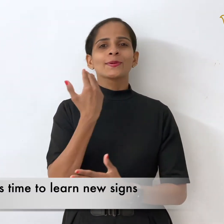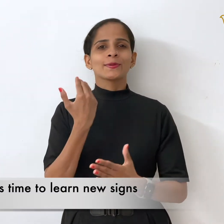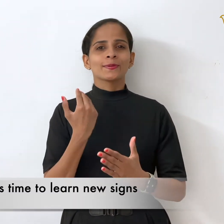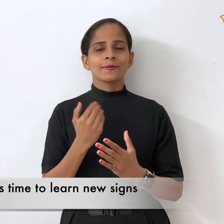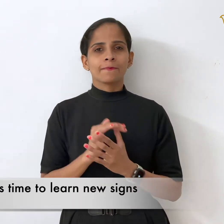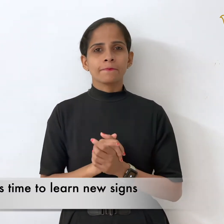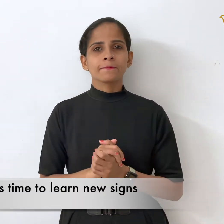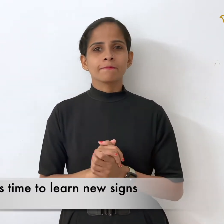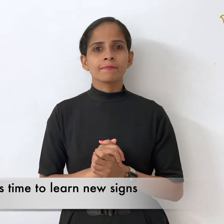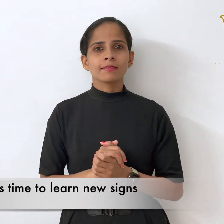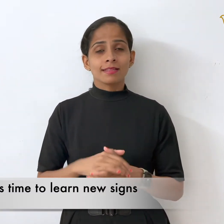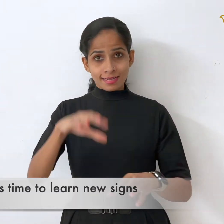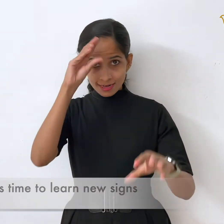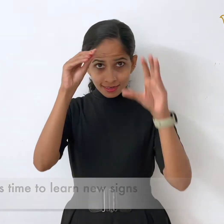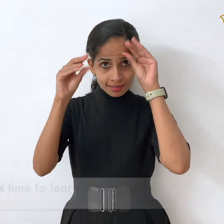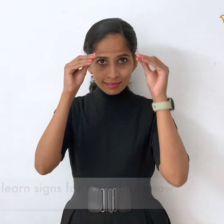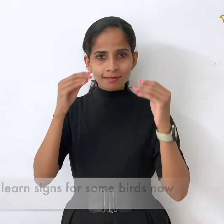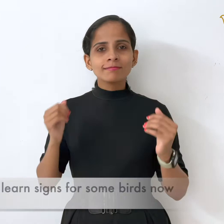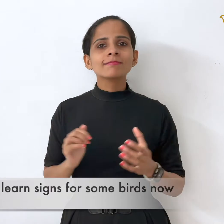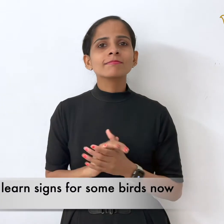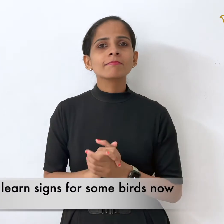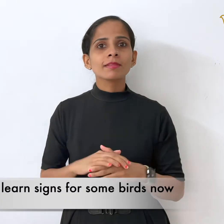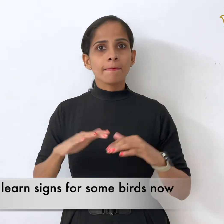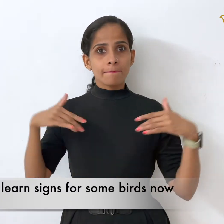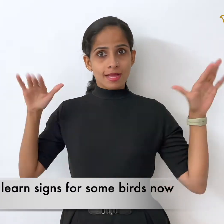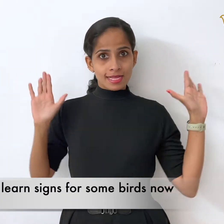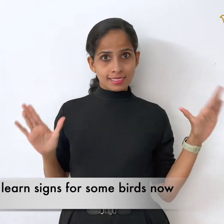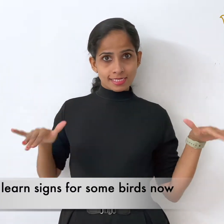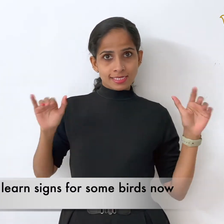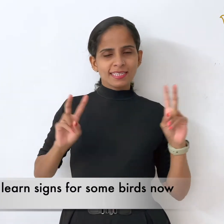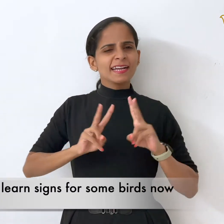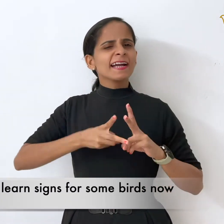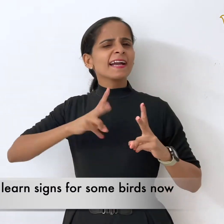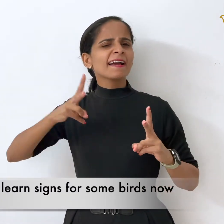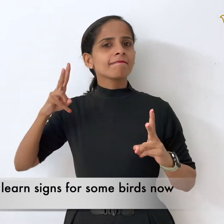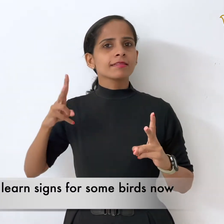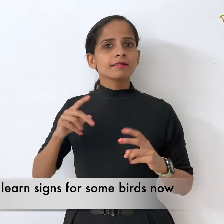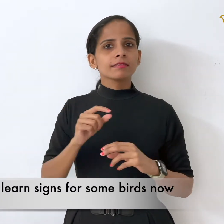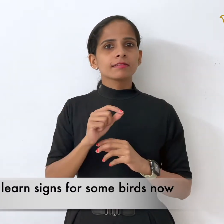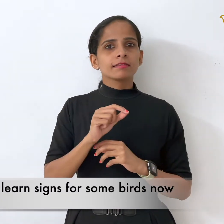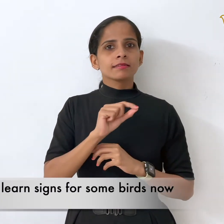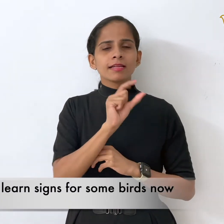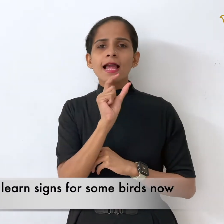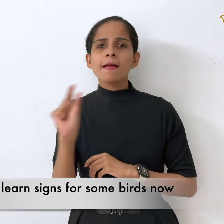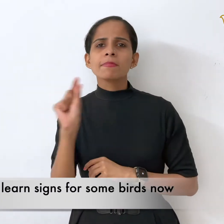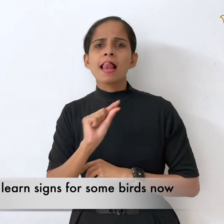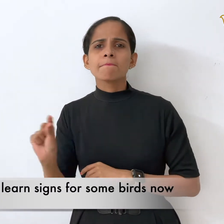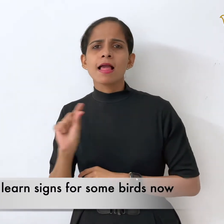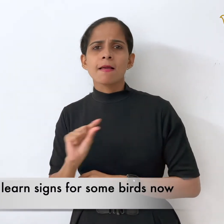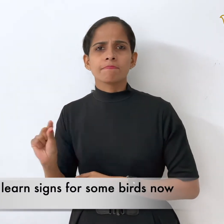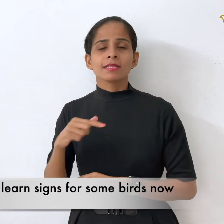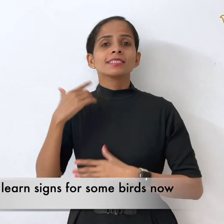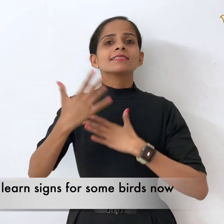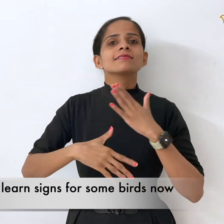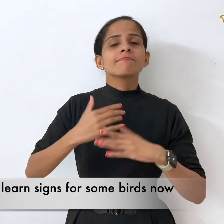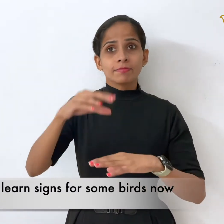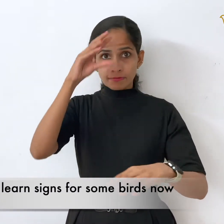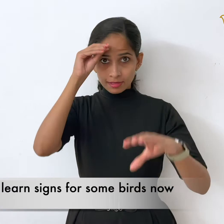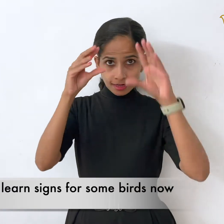It is time to learn new signs. Let's now learn signs for some birds now.